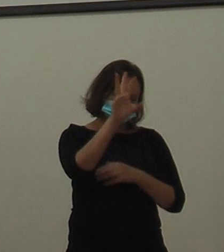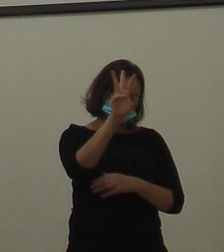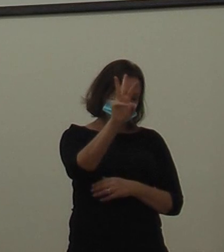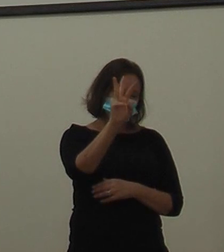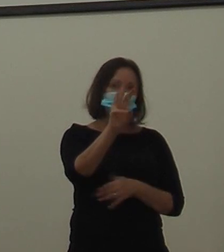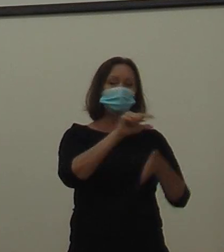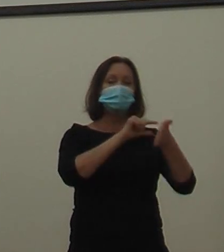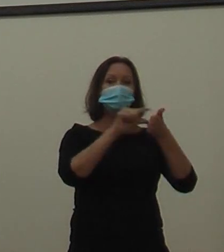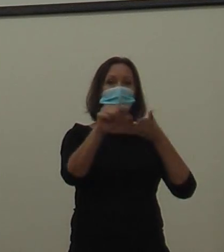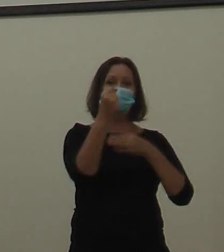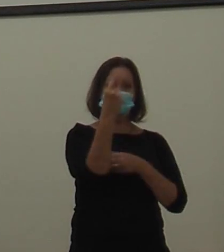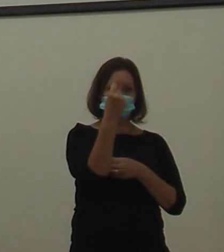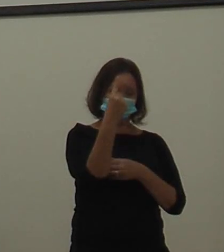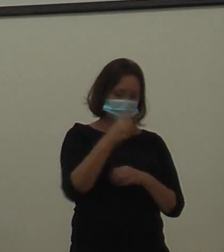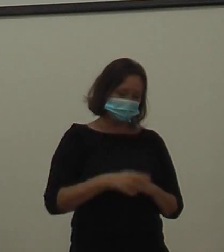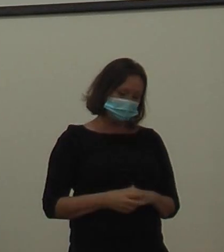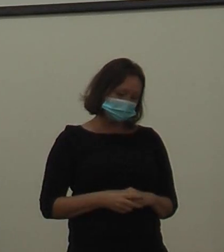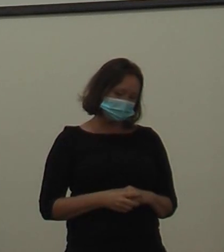Beginning at verse 11.